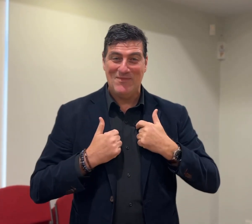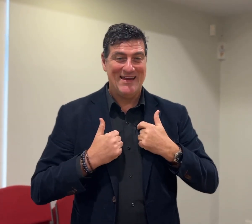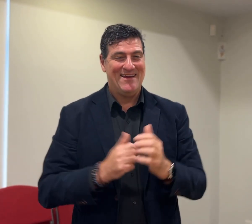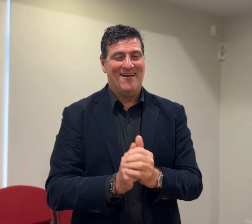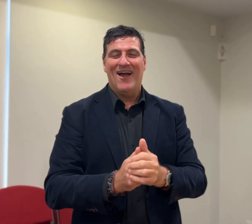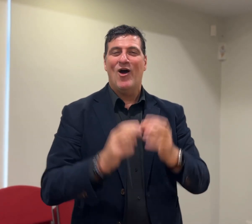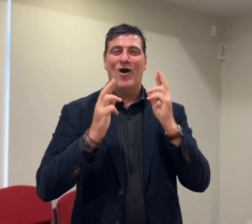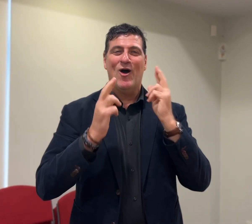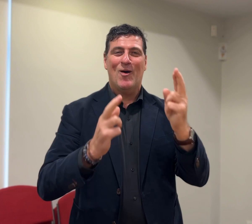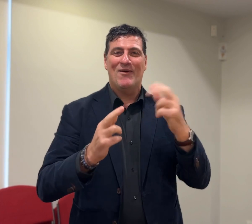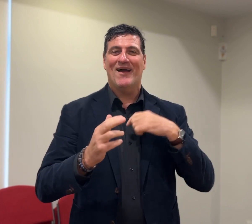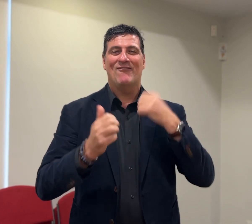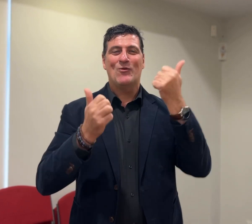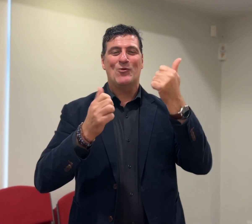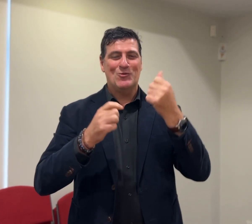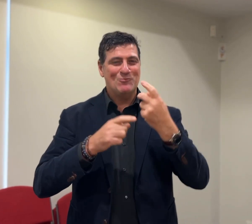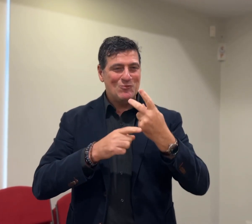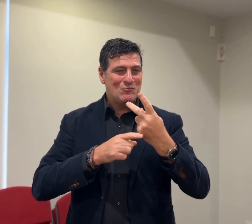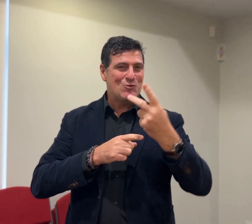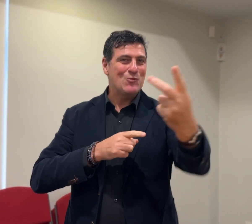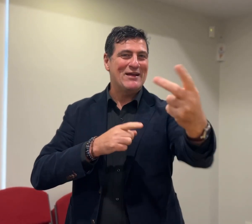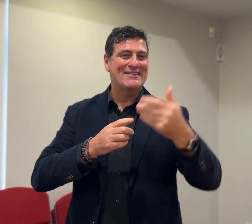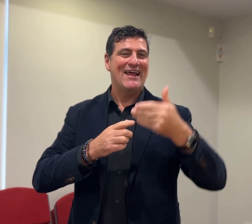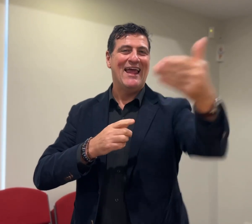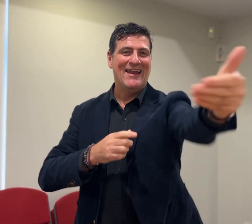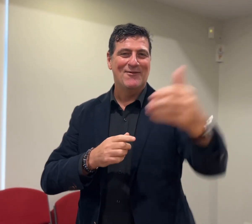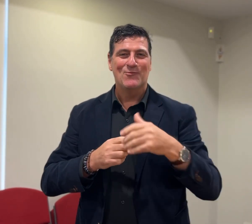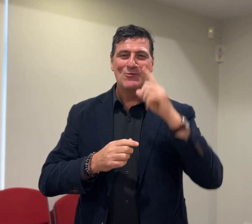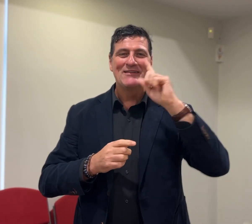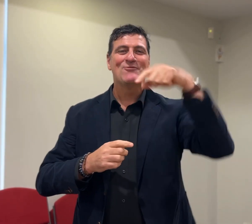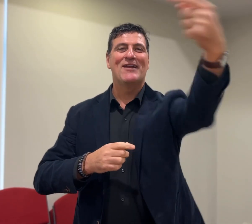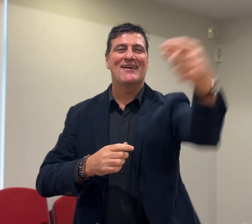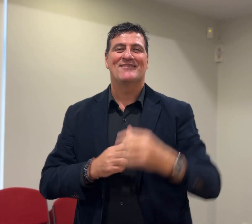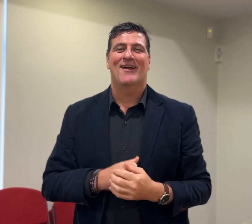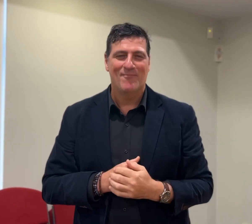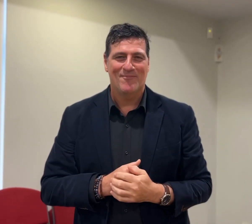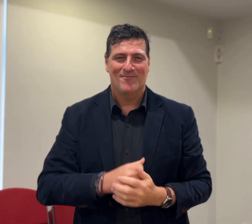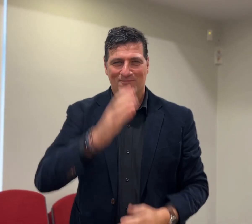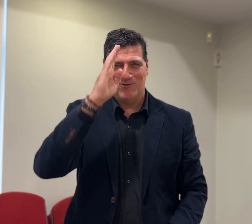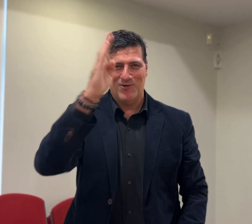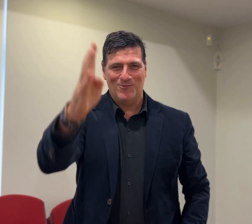I hope you have a fantastic 2 weeks ahead of you and we'll see you next time. Ciao.